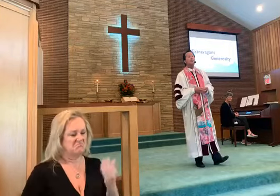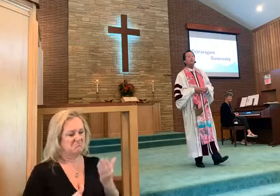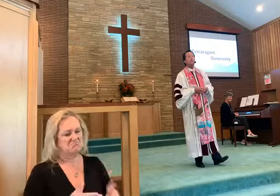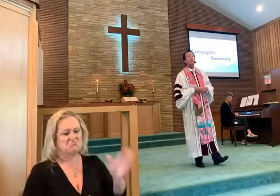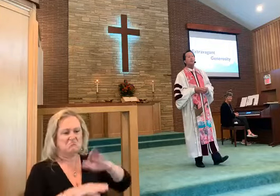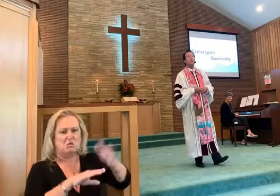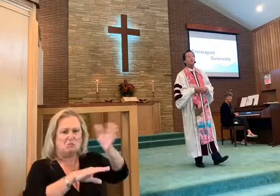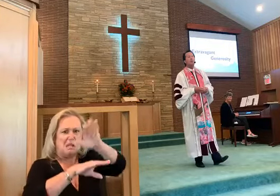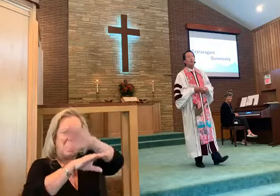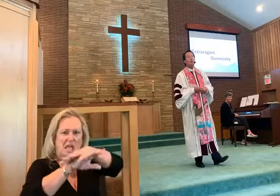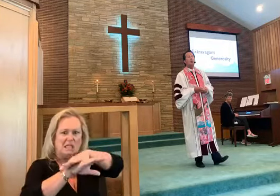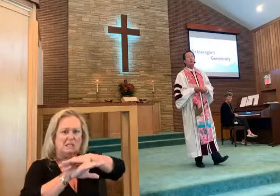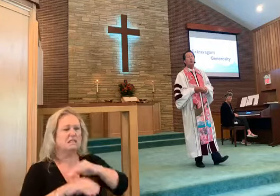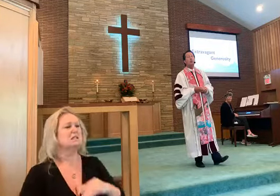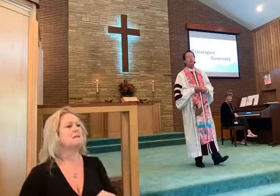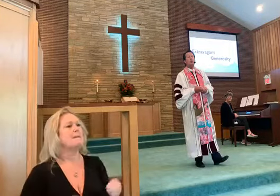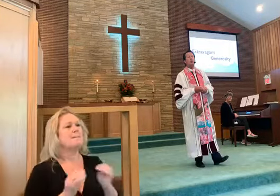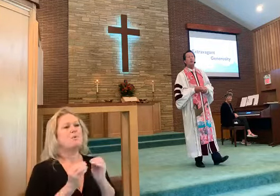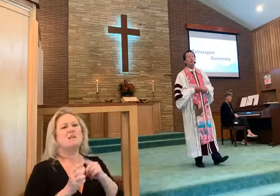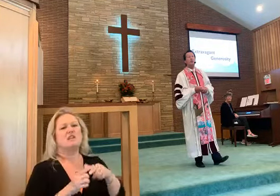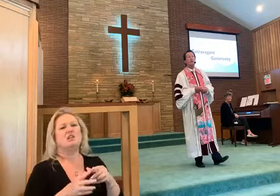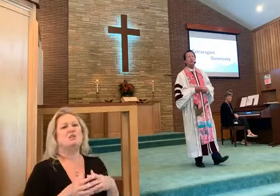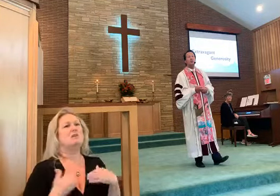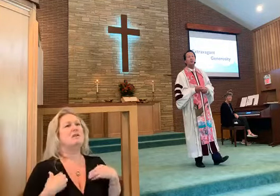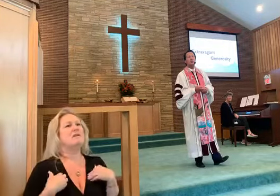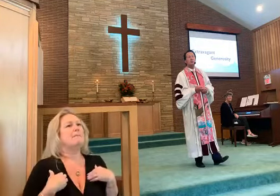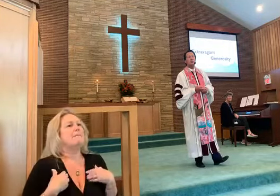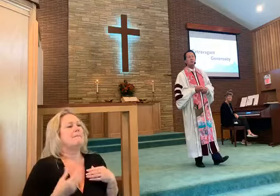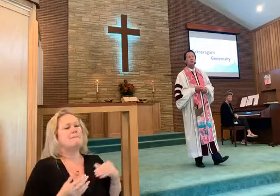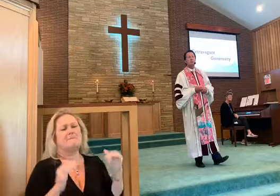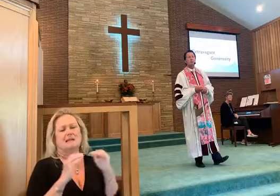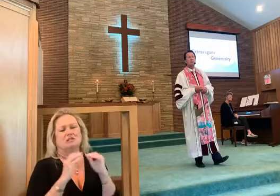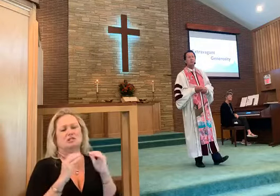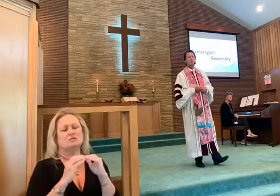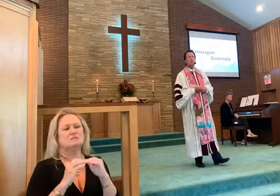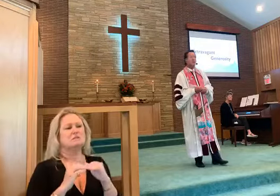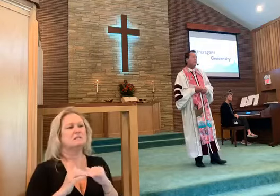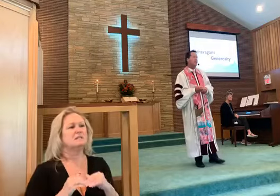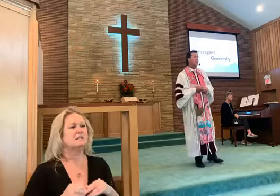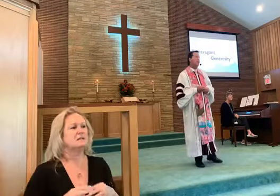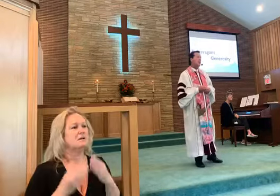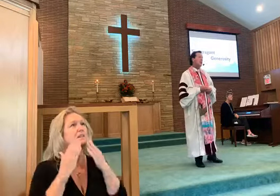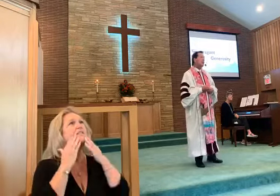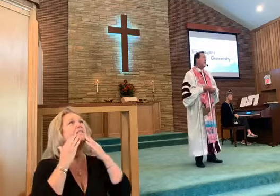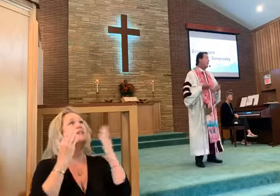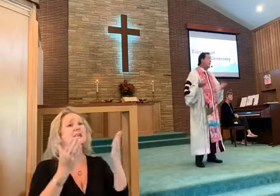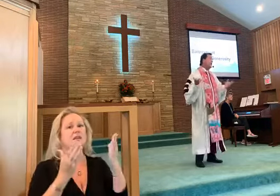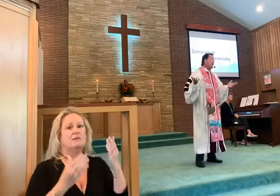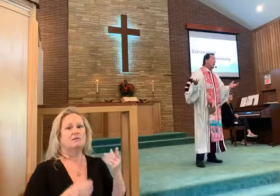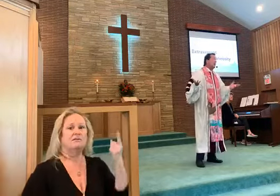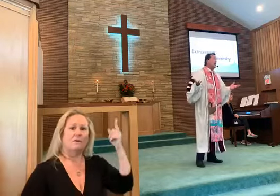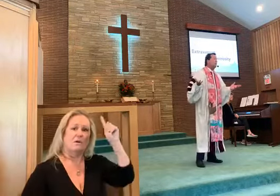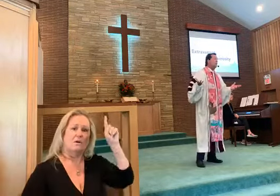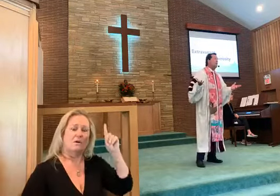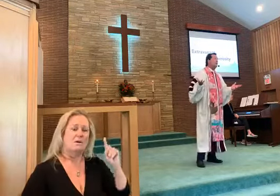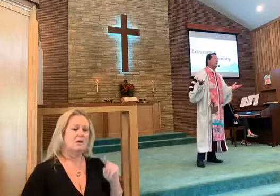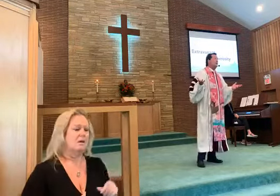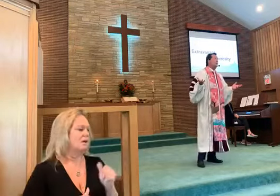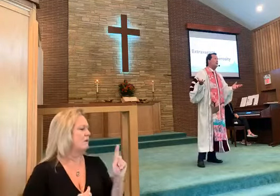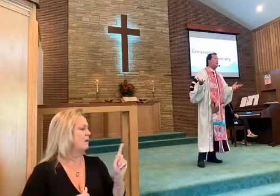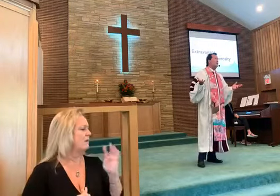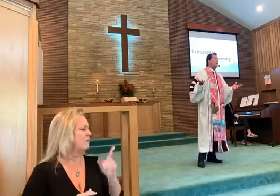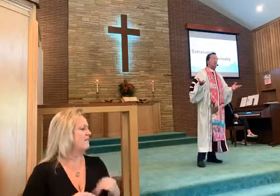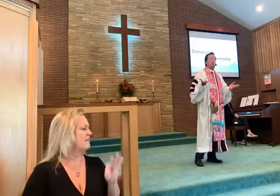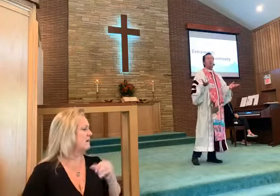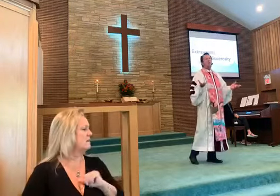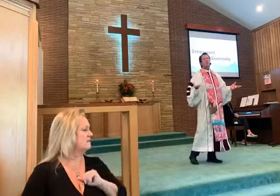multiplying more than you could abundantly measure or give thanks for. Wherever we find